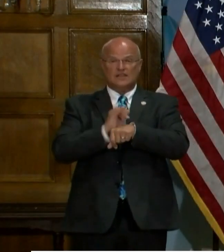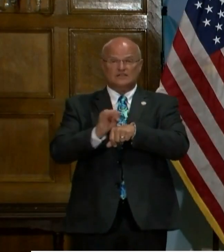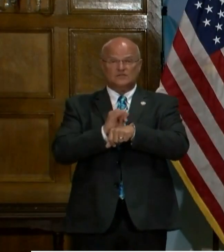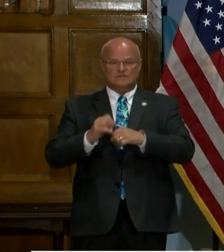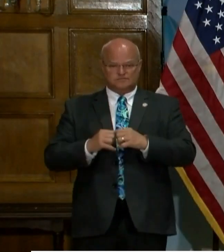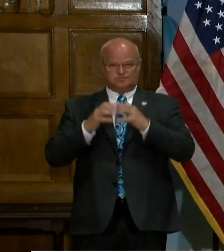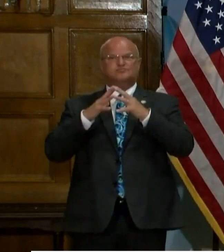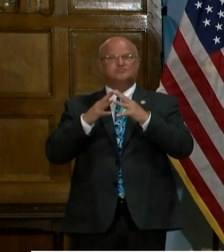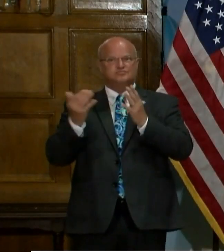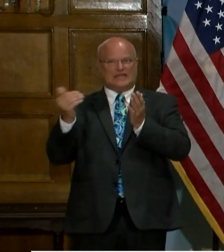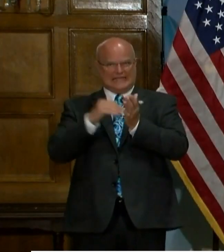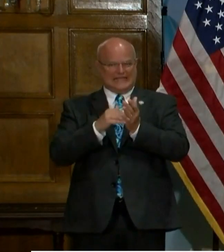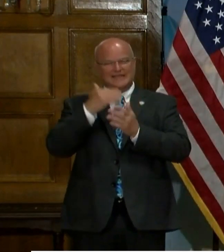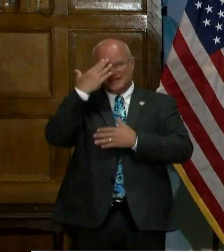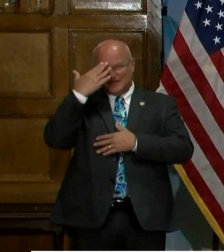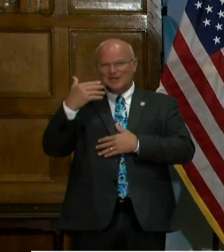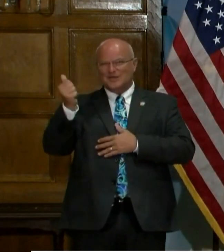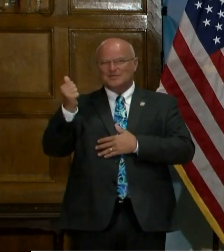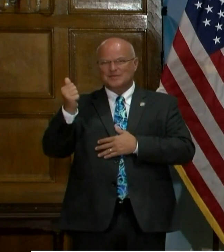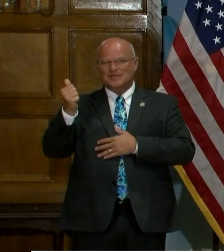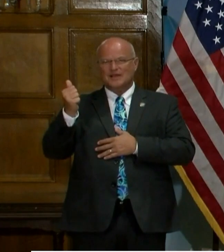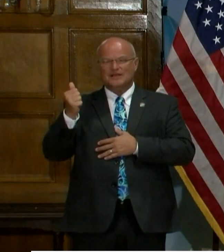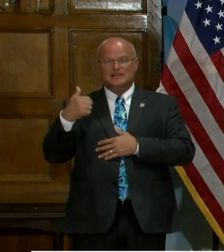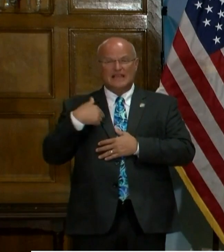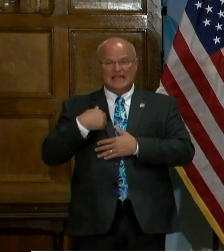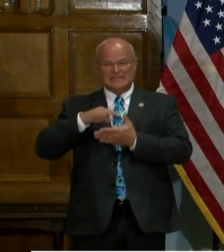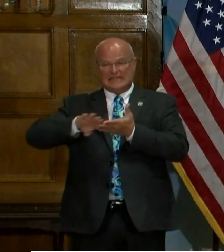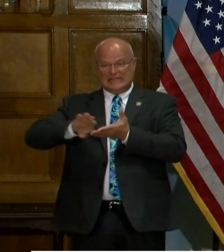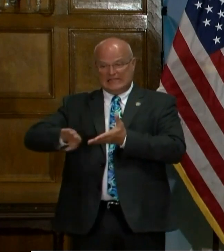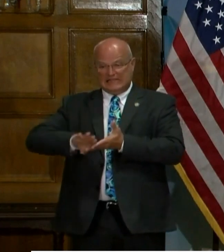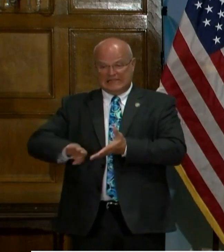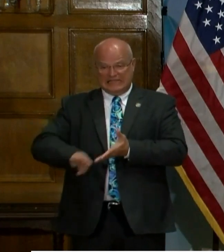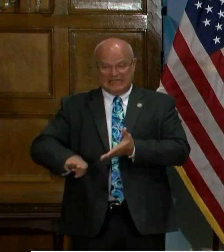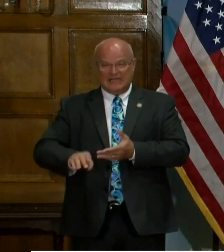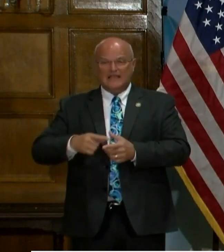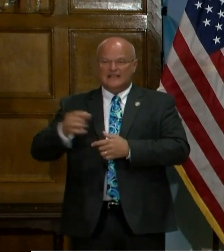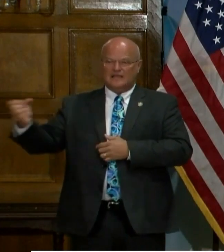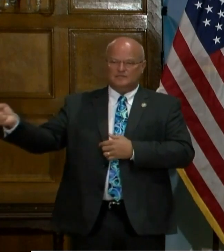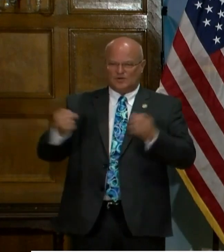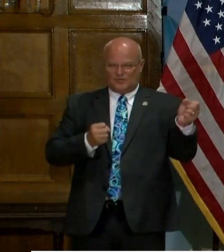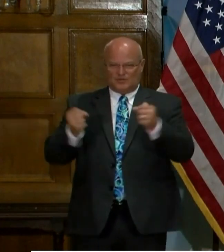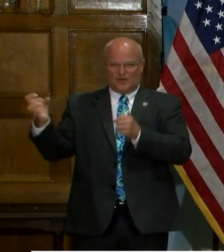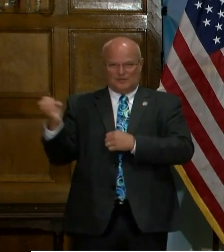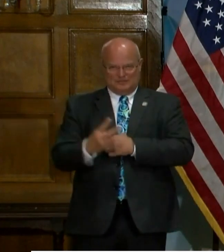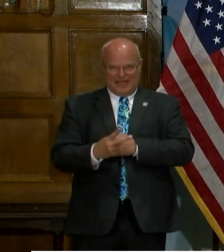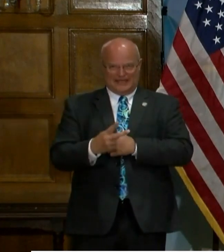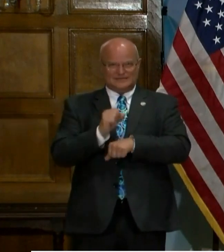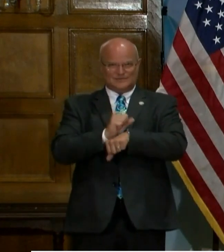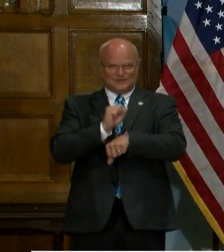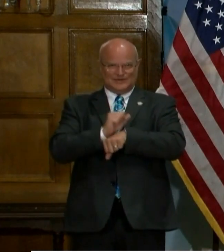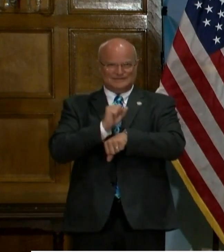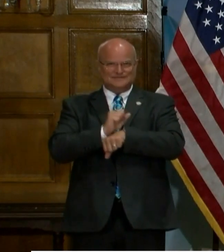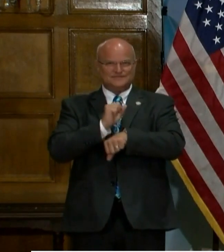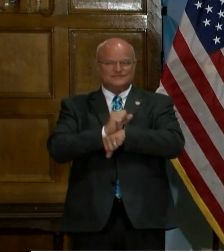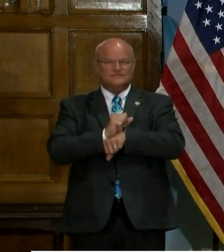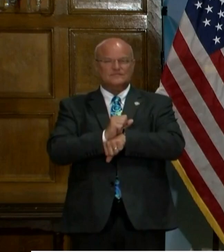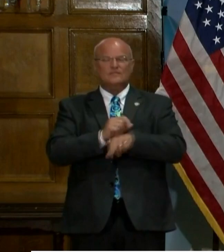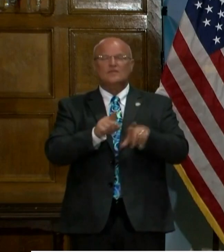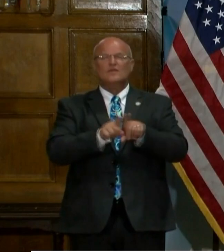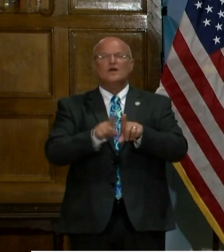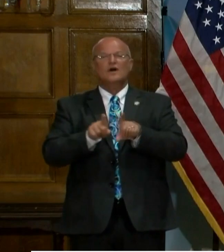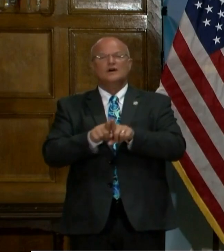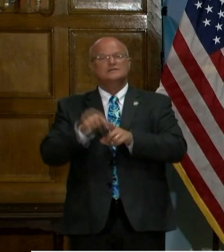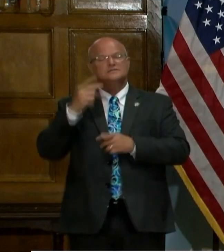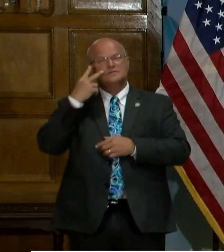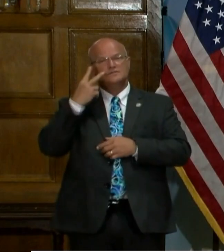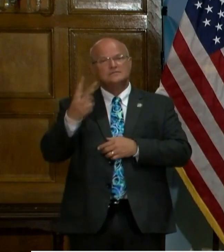one of them that bounced back because they had to lay off, and then they brought those back on. We've